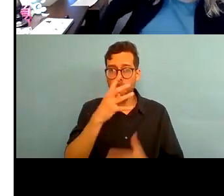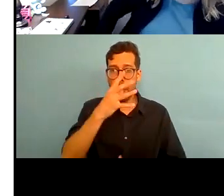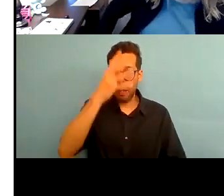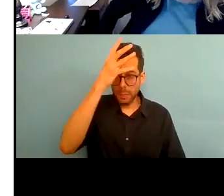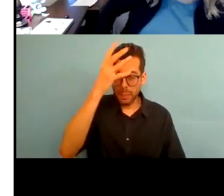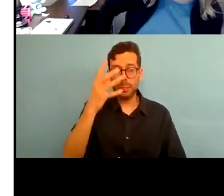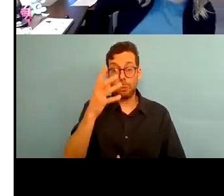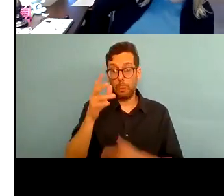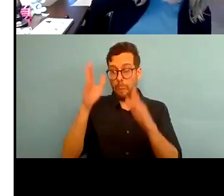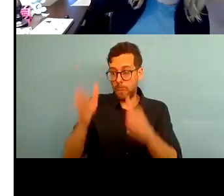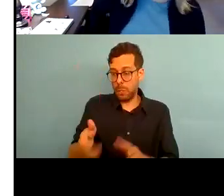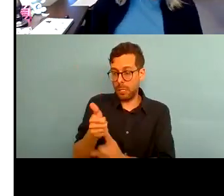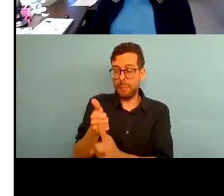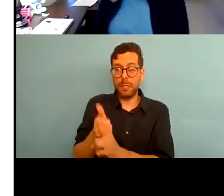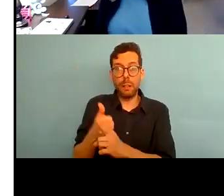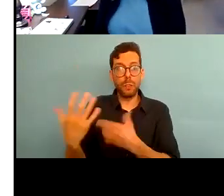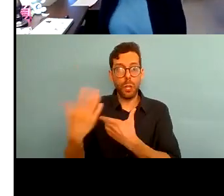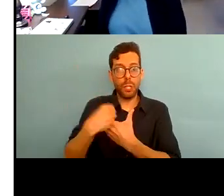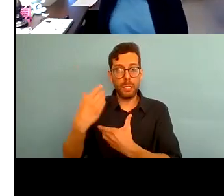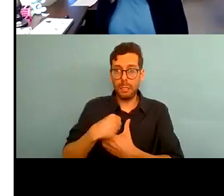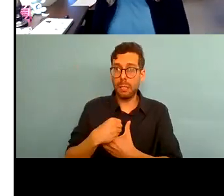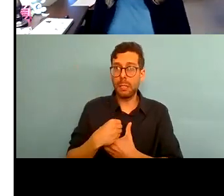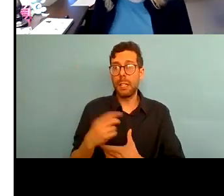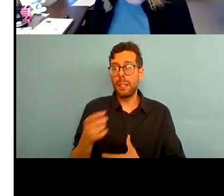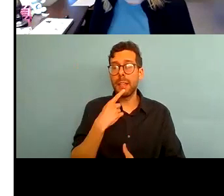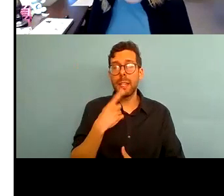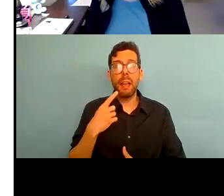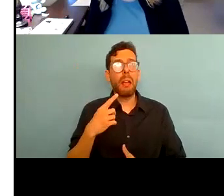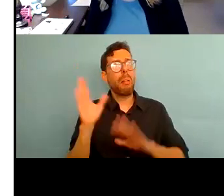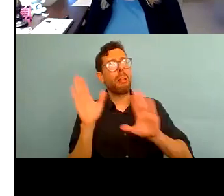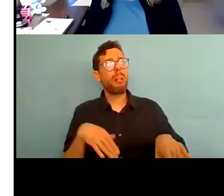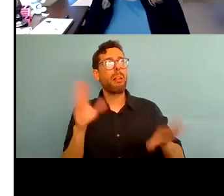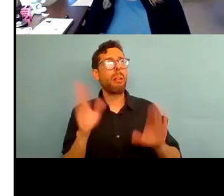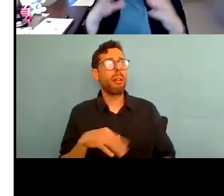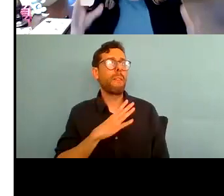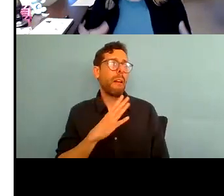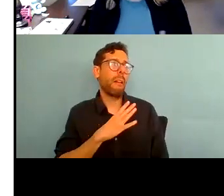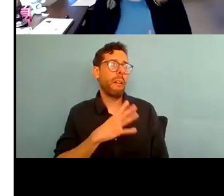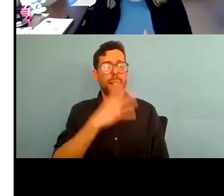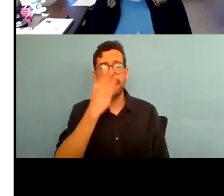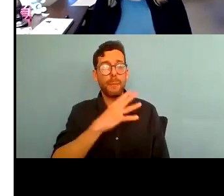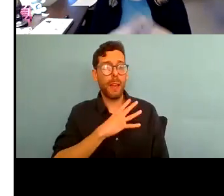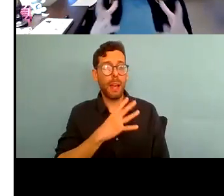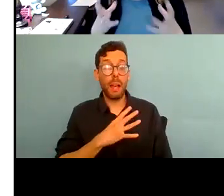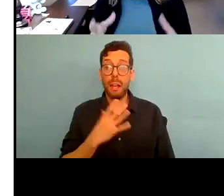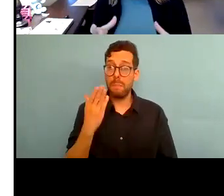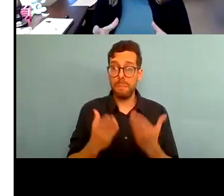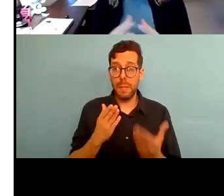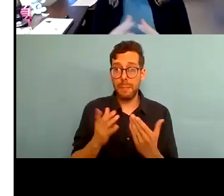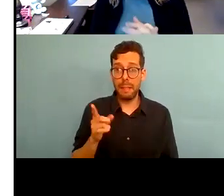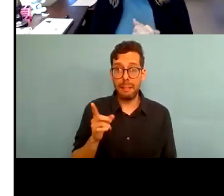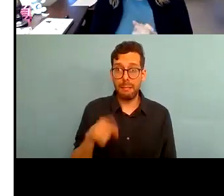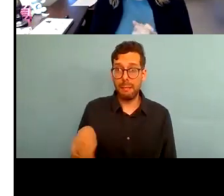in general to be like, no, I'm fine. I sleep fine, right? But again, if they're not necessarily aware of what you